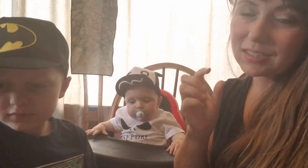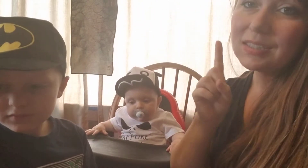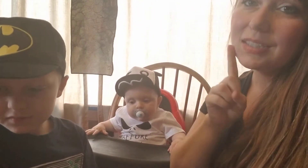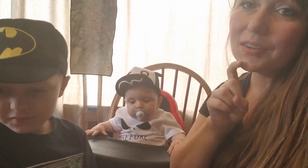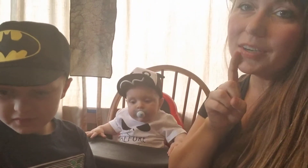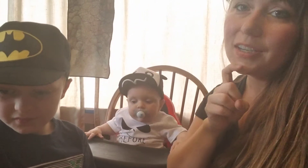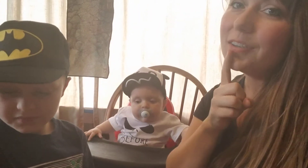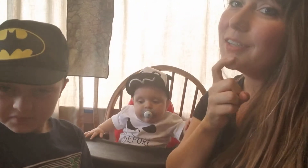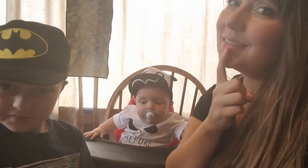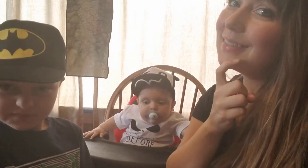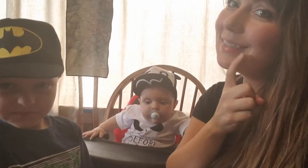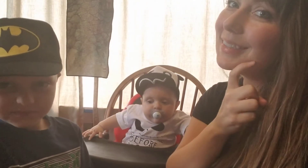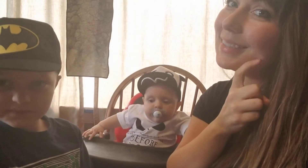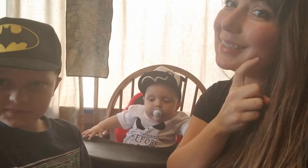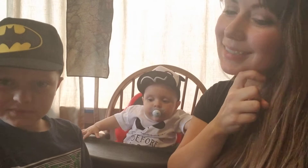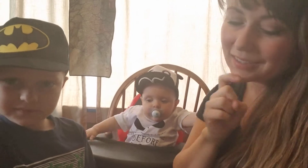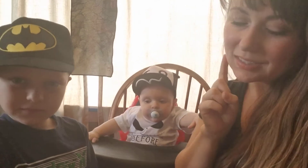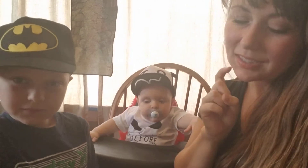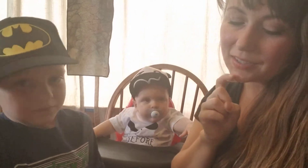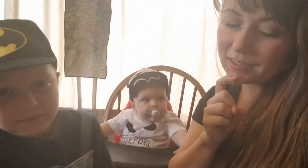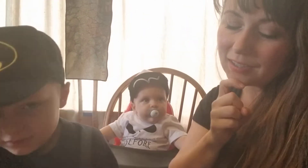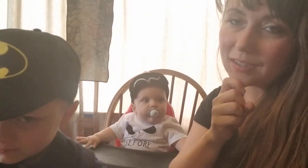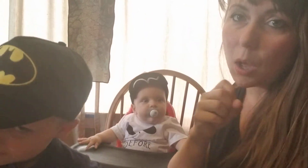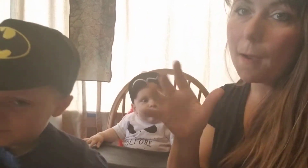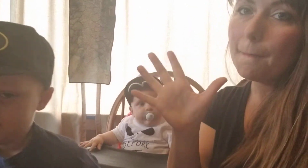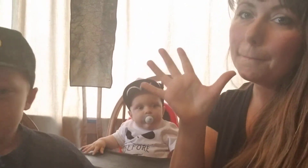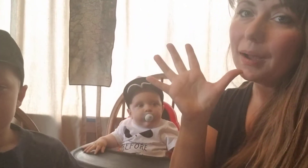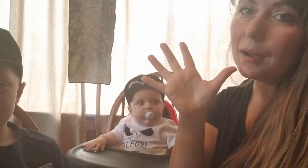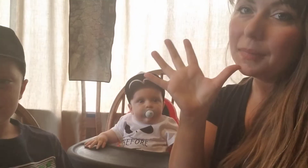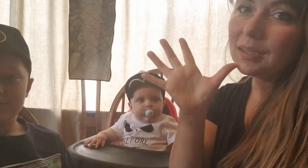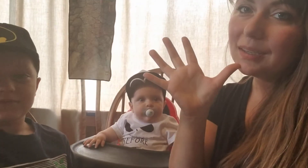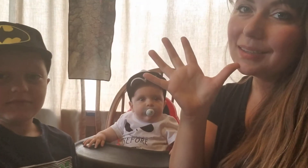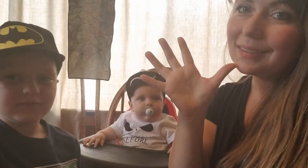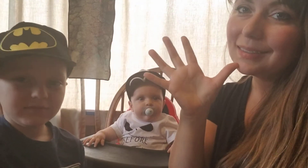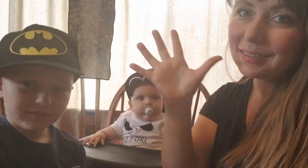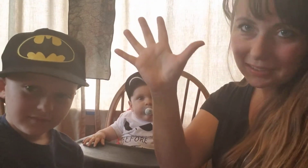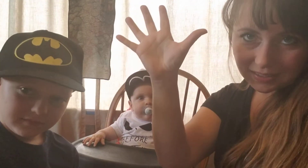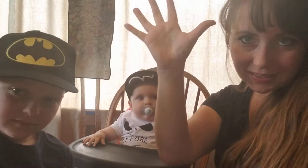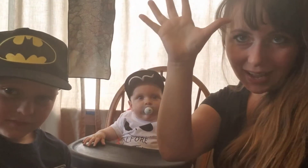Cereal. Good. Cereal. Mommy. Daddy.